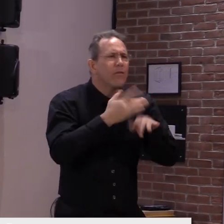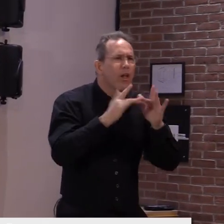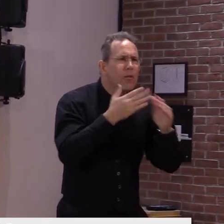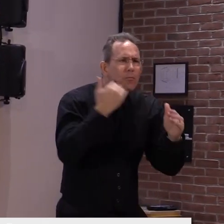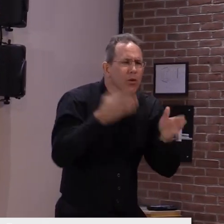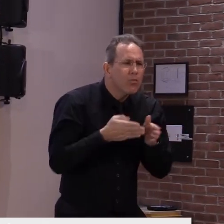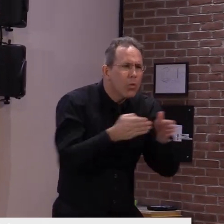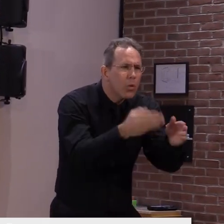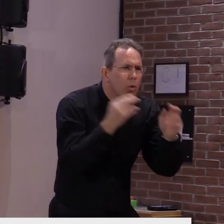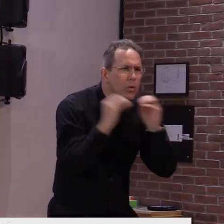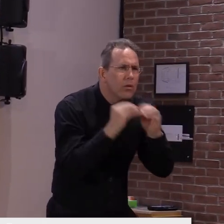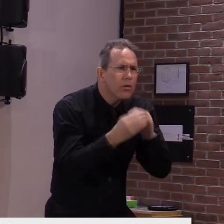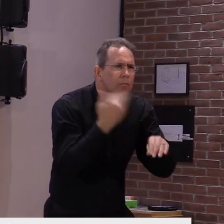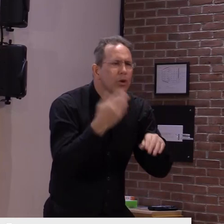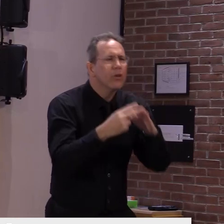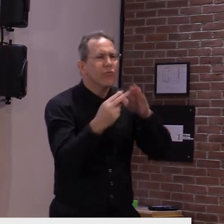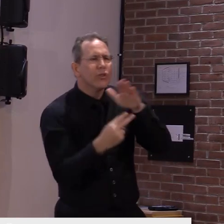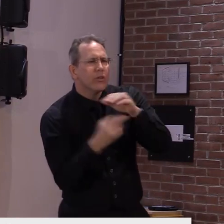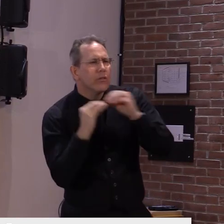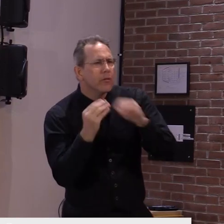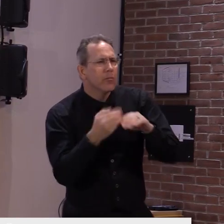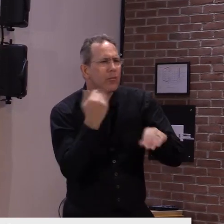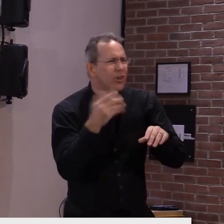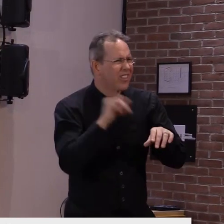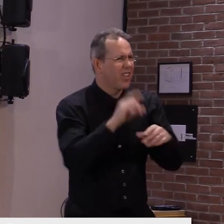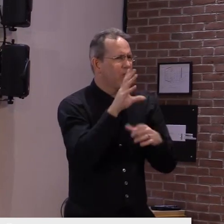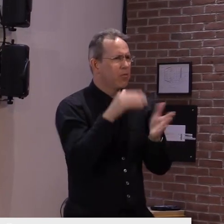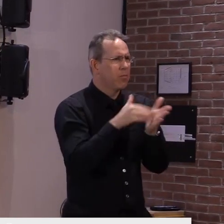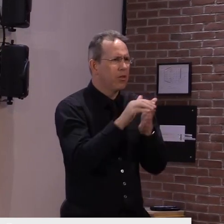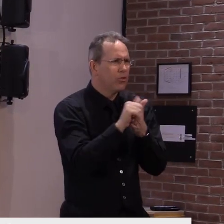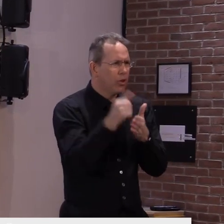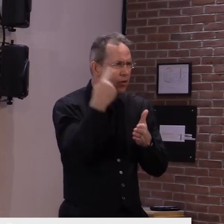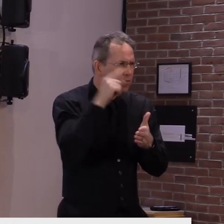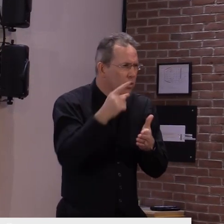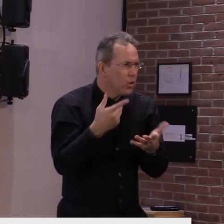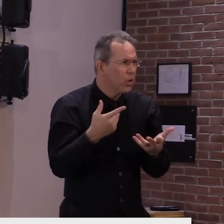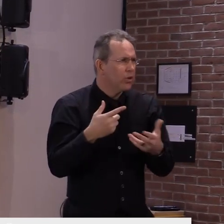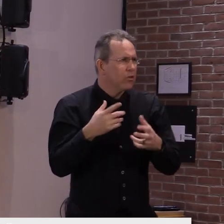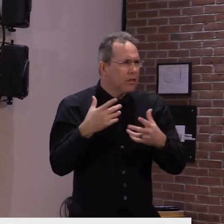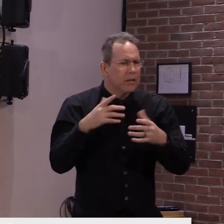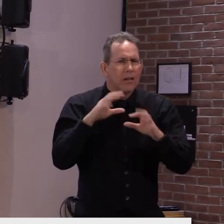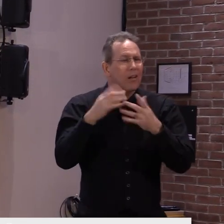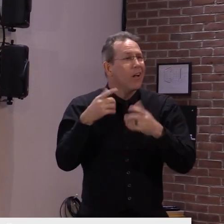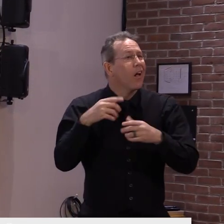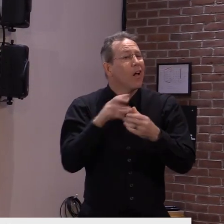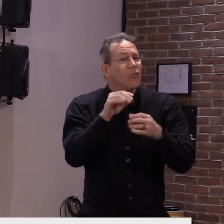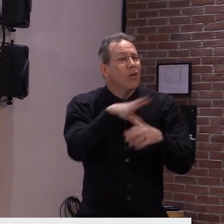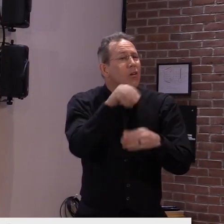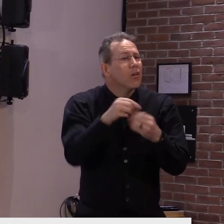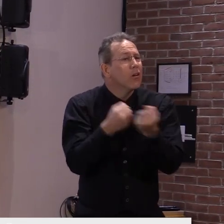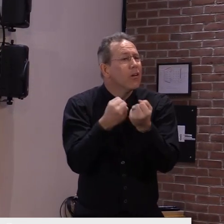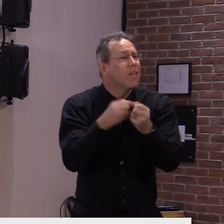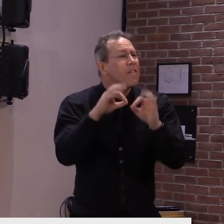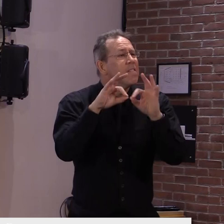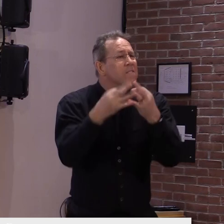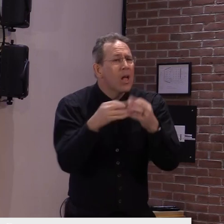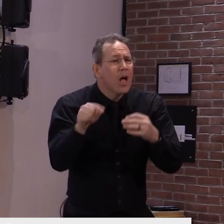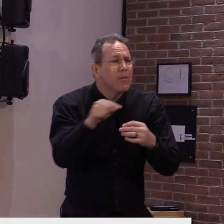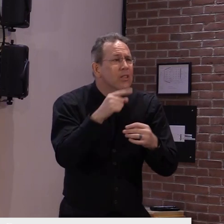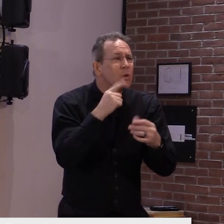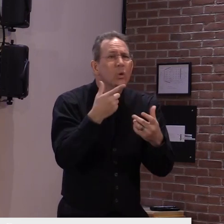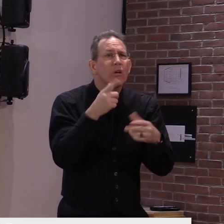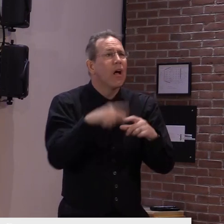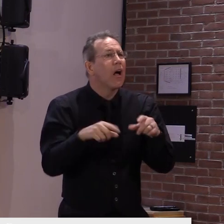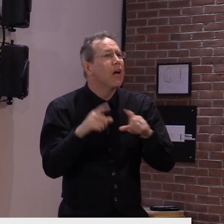I have talked with so many dozens, hundreds actually, of families that the kids can't go to school.